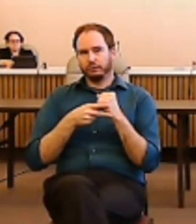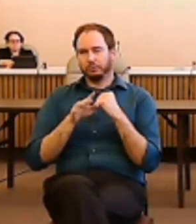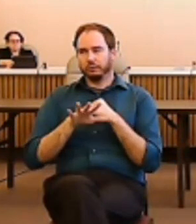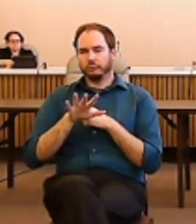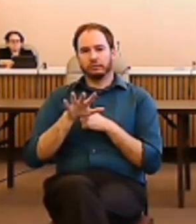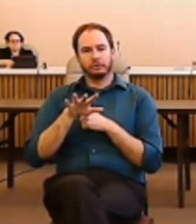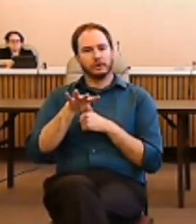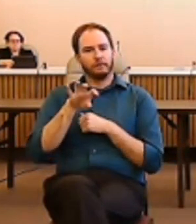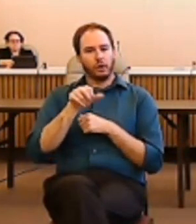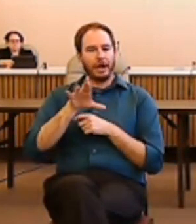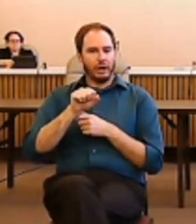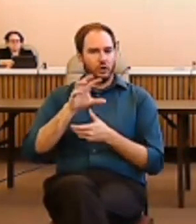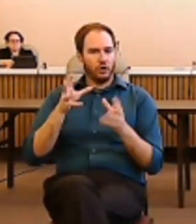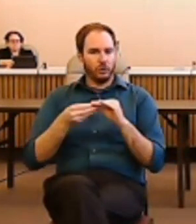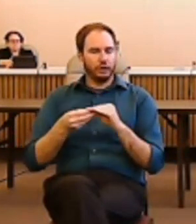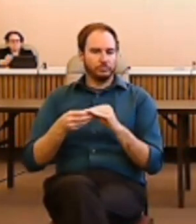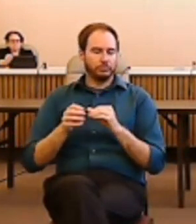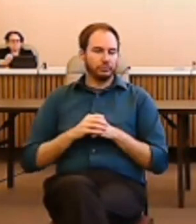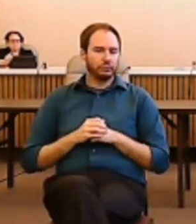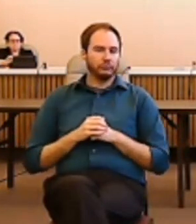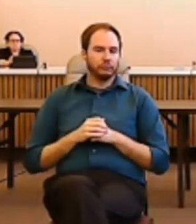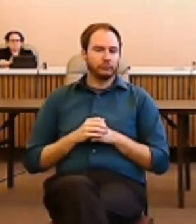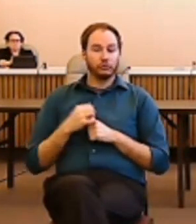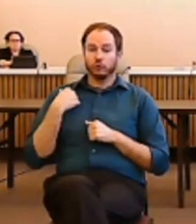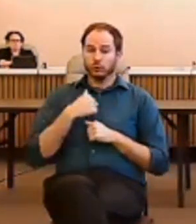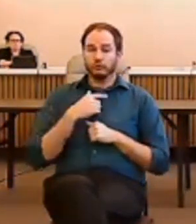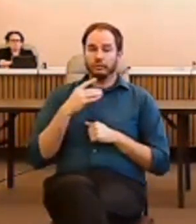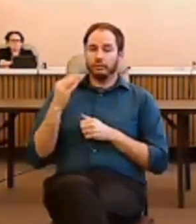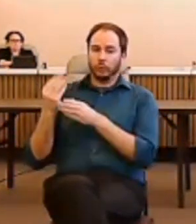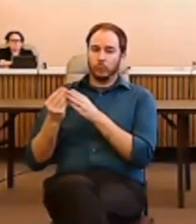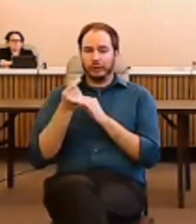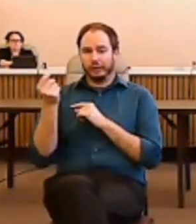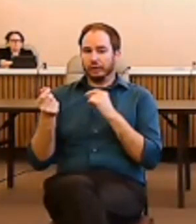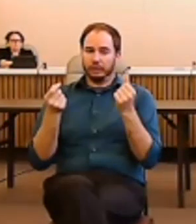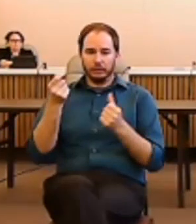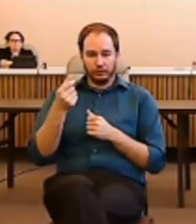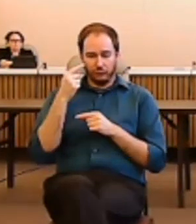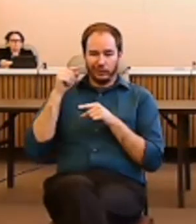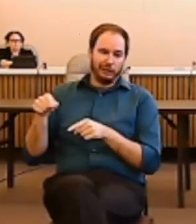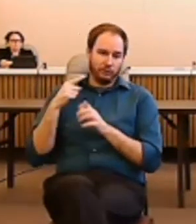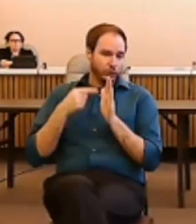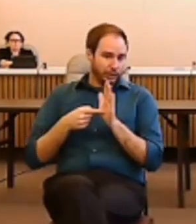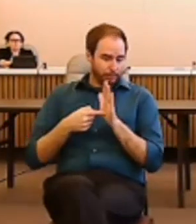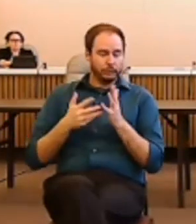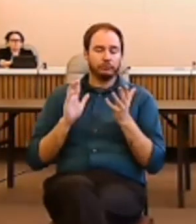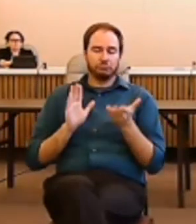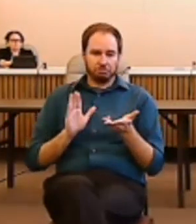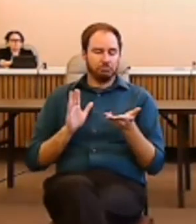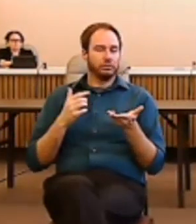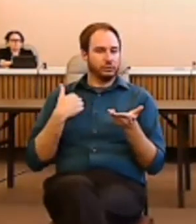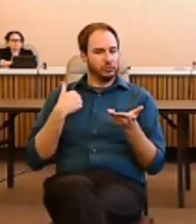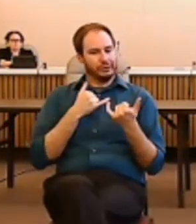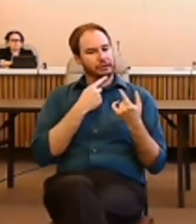probably close to 400 acres of farmland. So while we are losing some farmland here, we have been